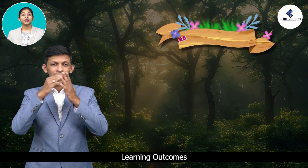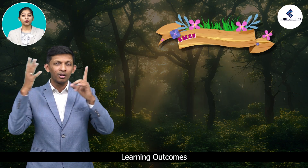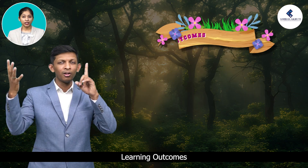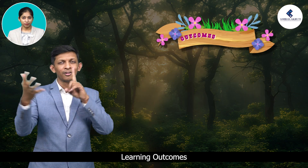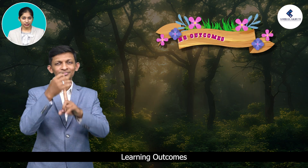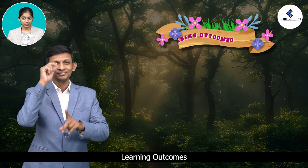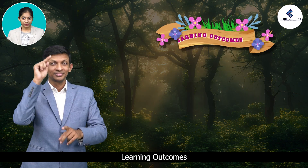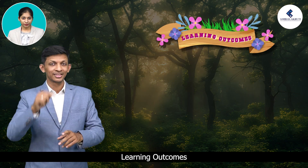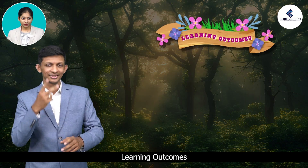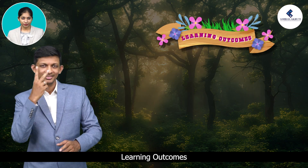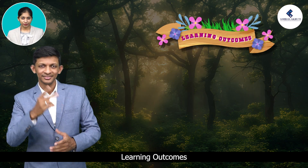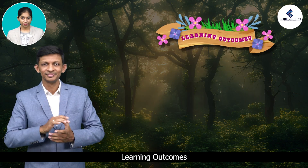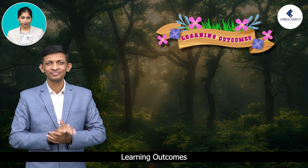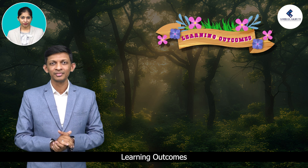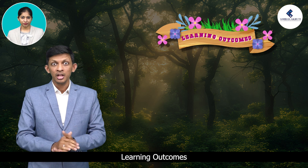Learning outcomes.